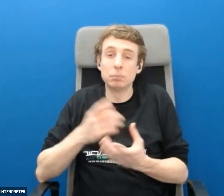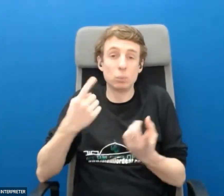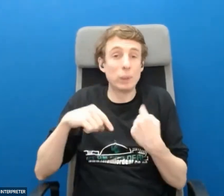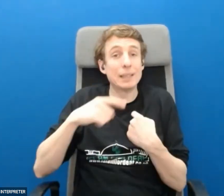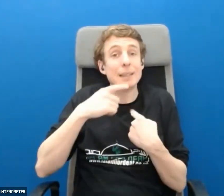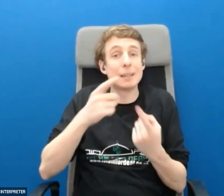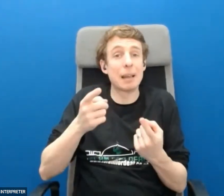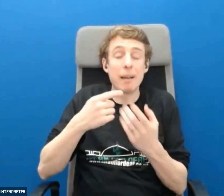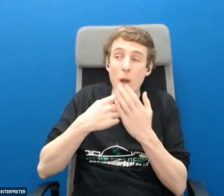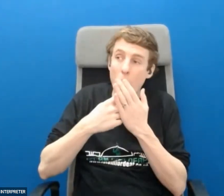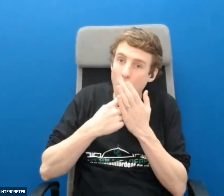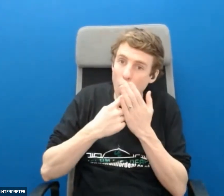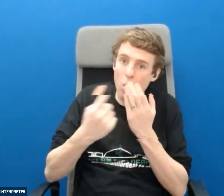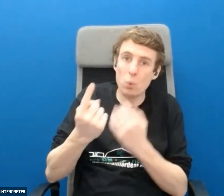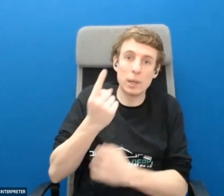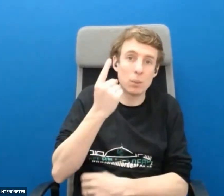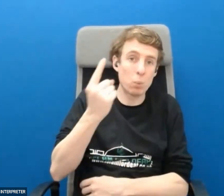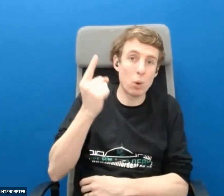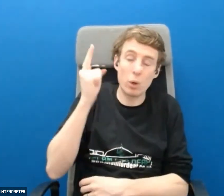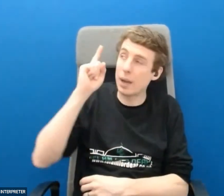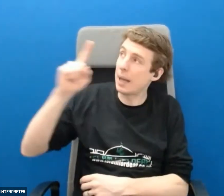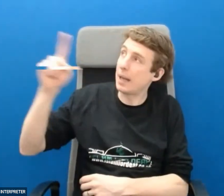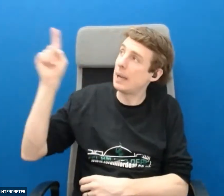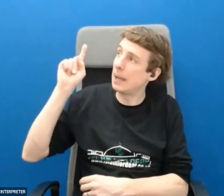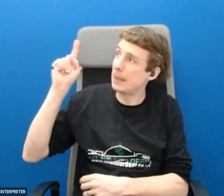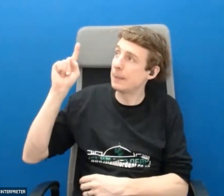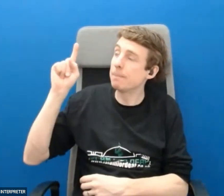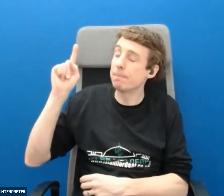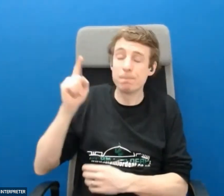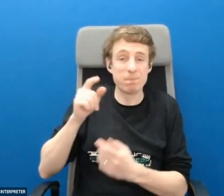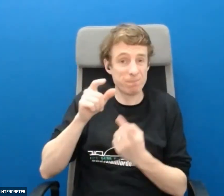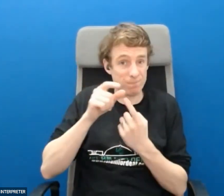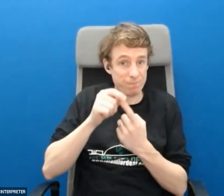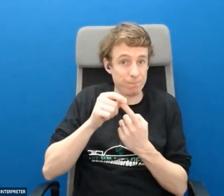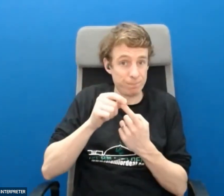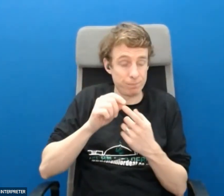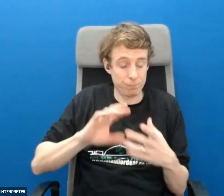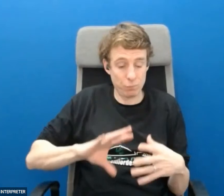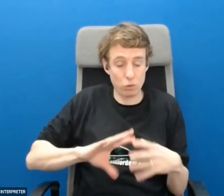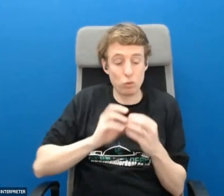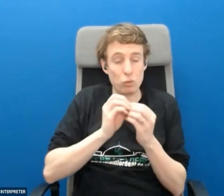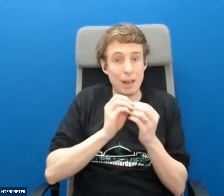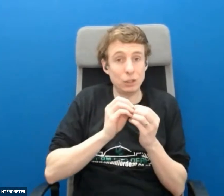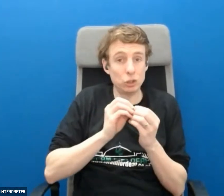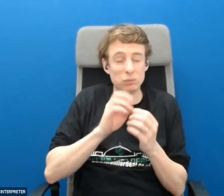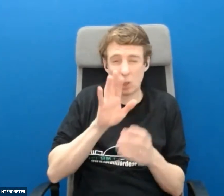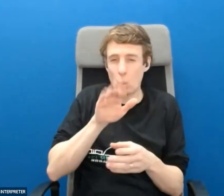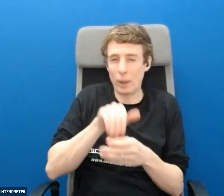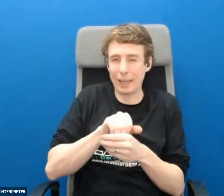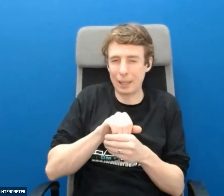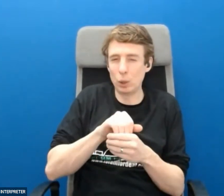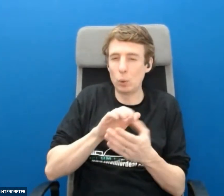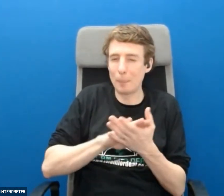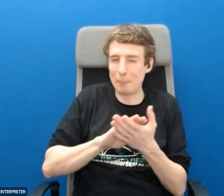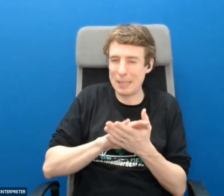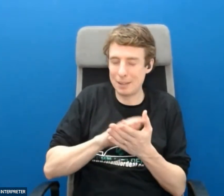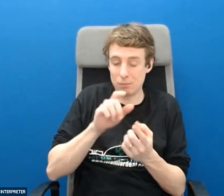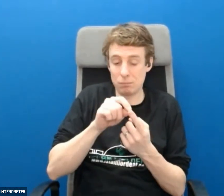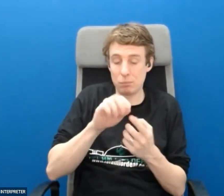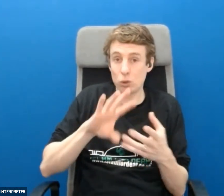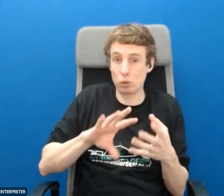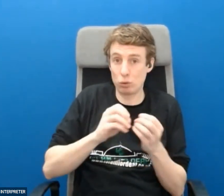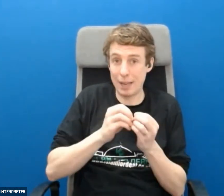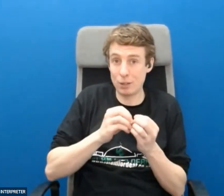creation, firstly, secondly, in His ownership, and thirdly, in His organization.